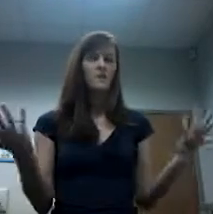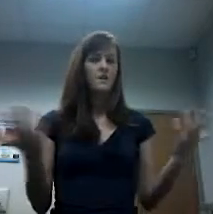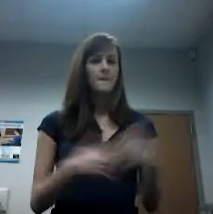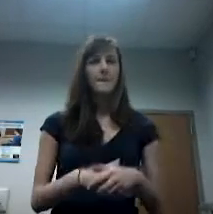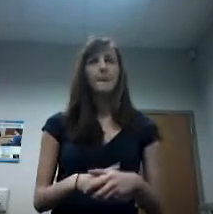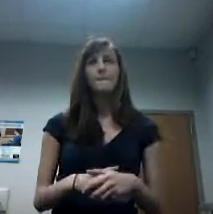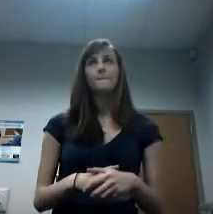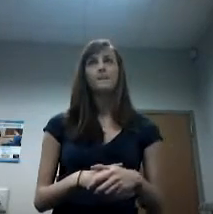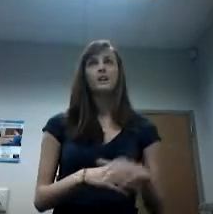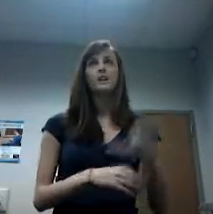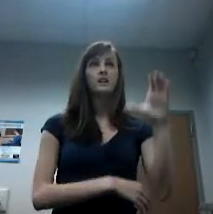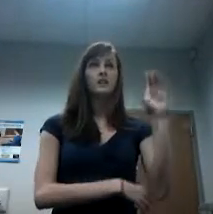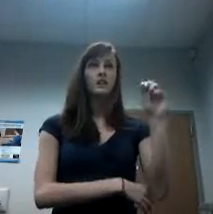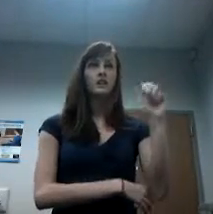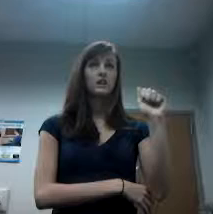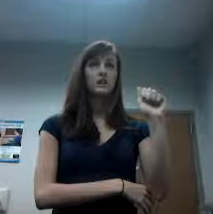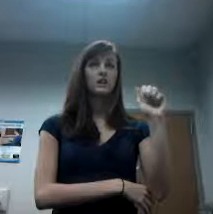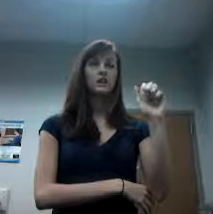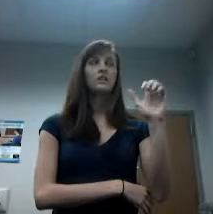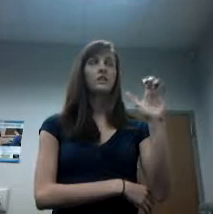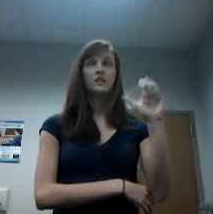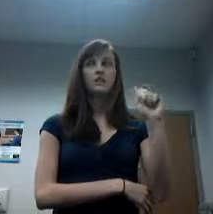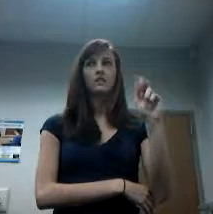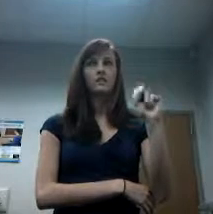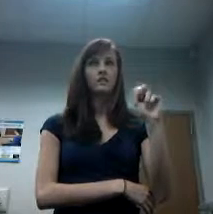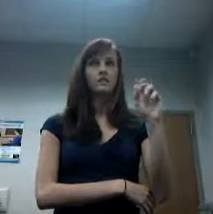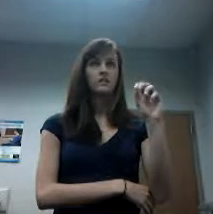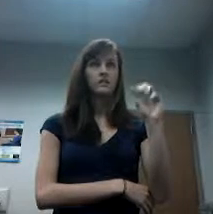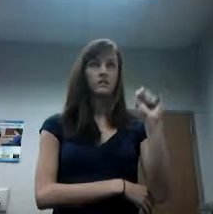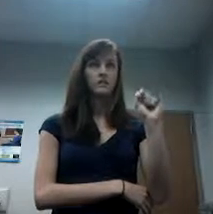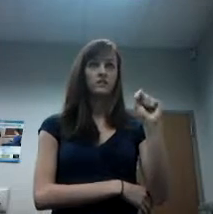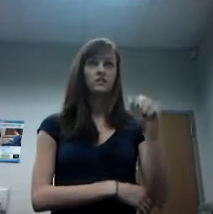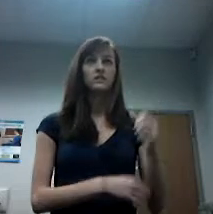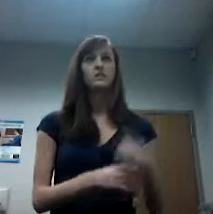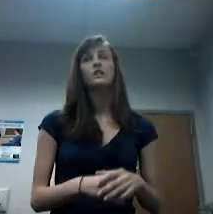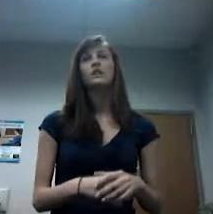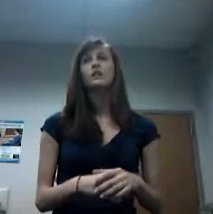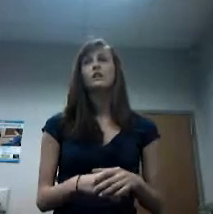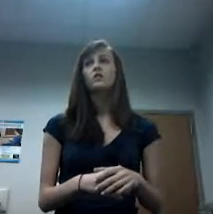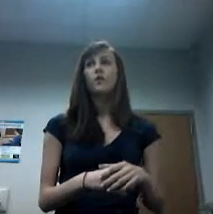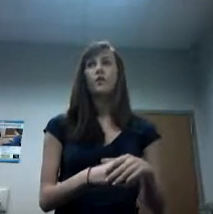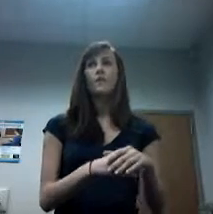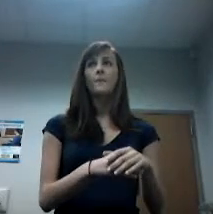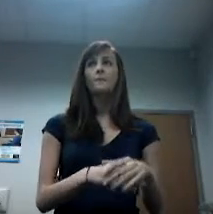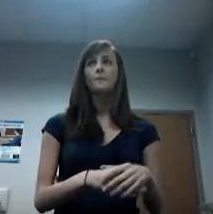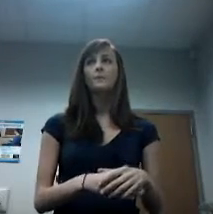The cannon. So here's where Henry Knox comes in. Henry Knox was someone who worked with Washington, and Washington